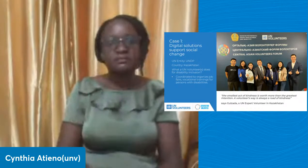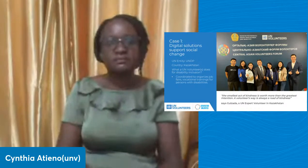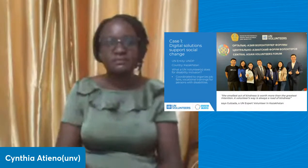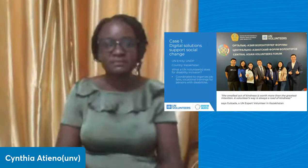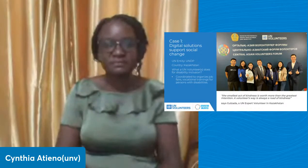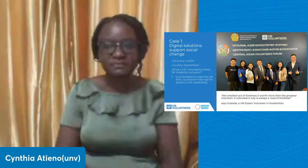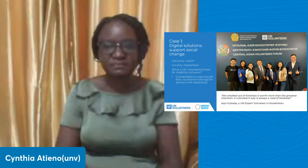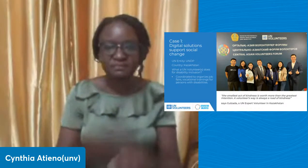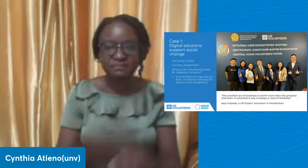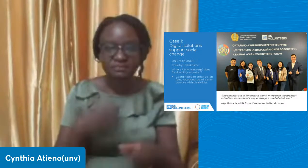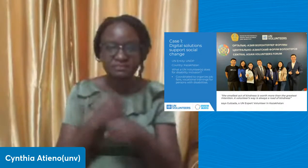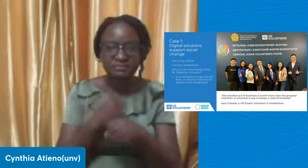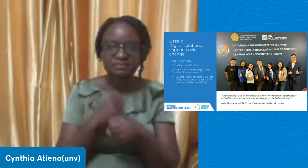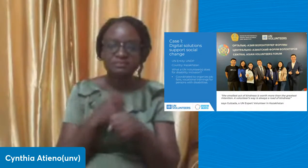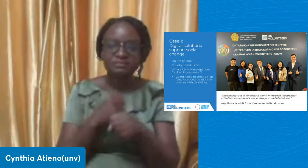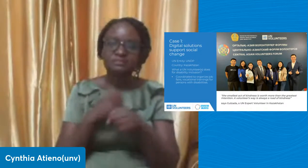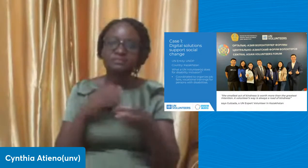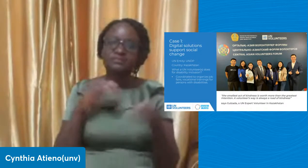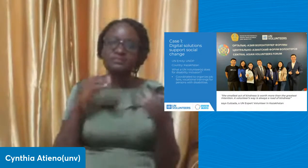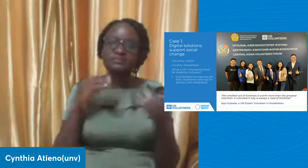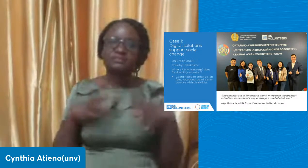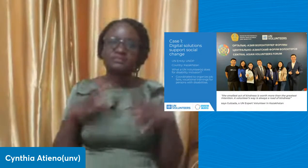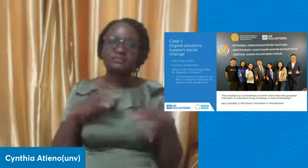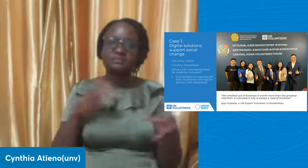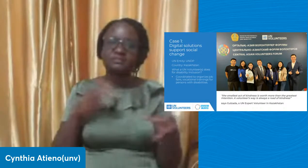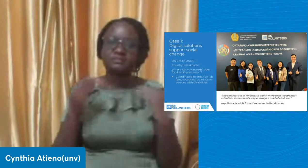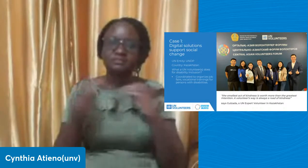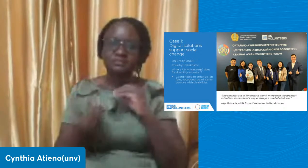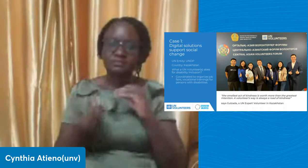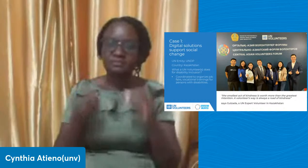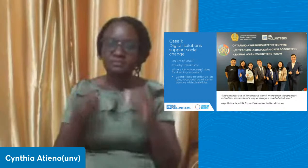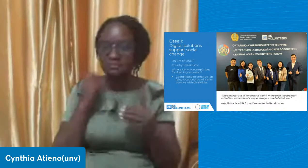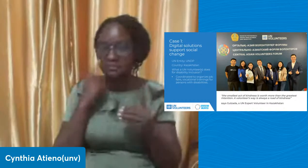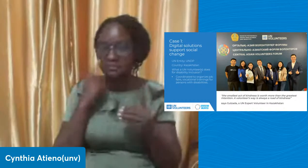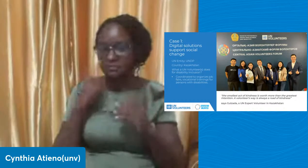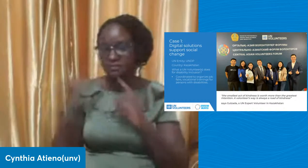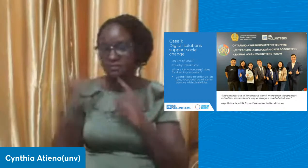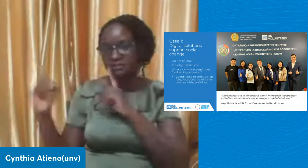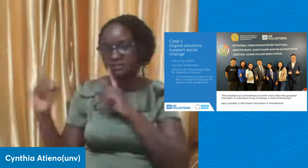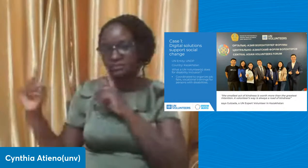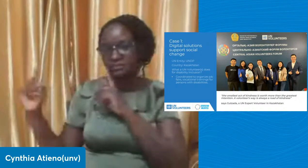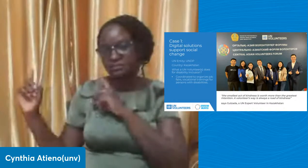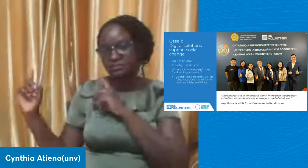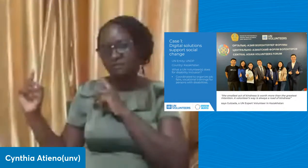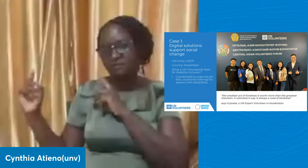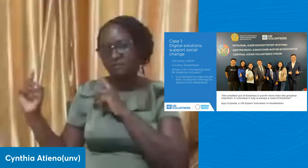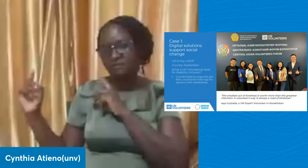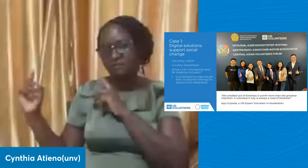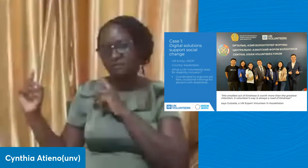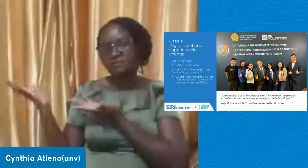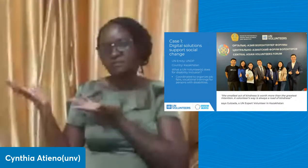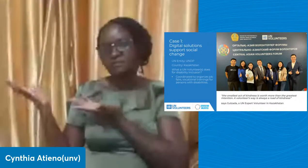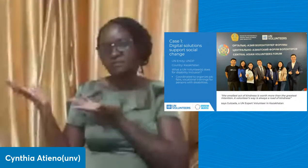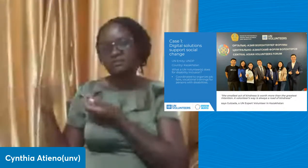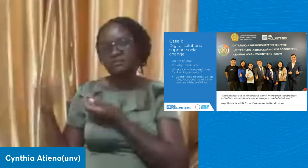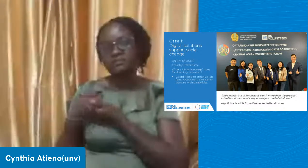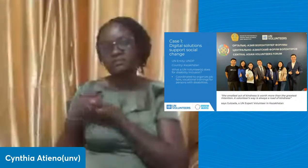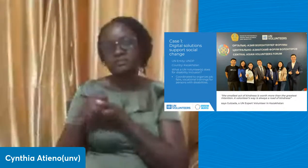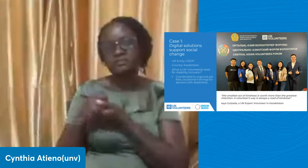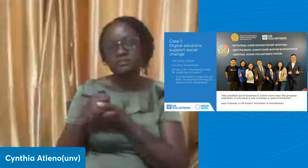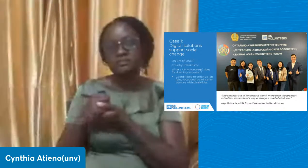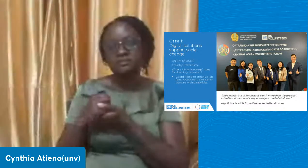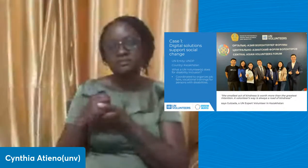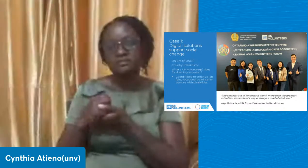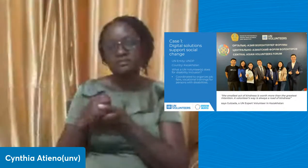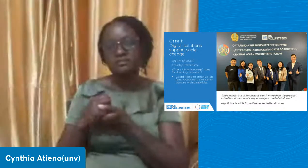with disabilities. So this is the case in Kazakhstan. So Ms. Gurzia